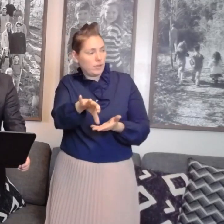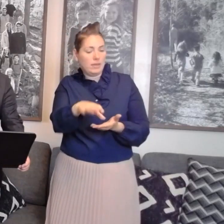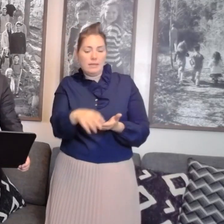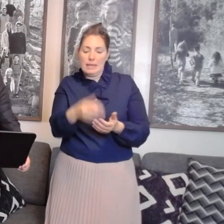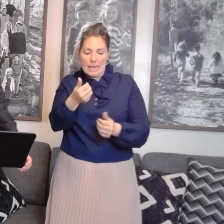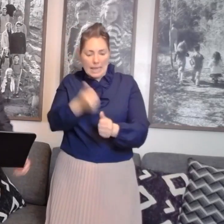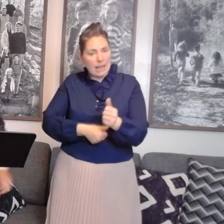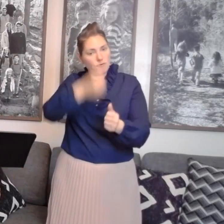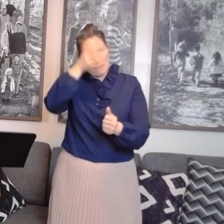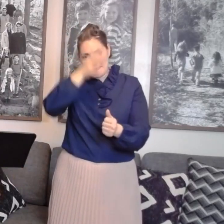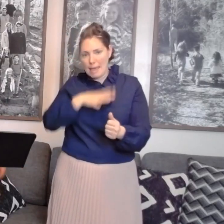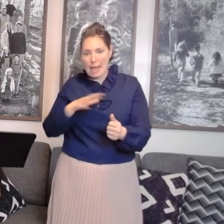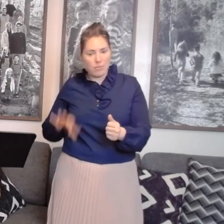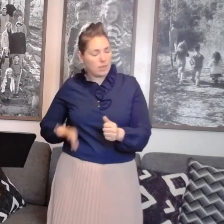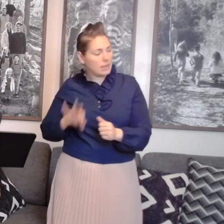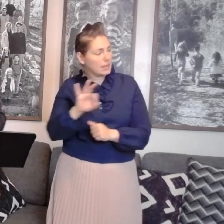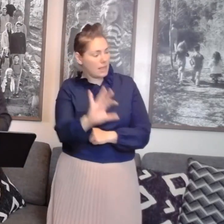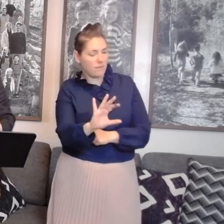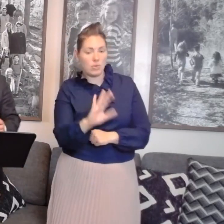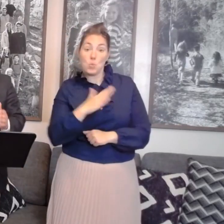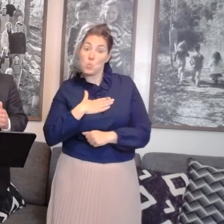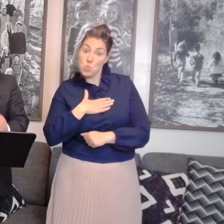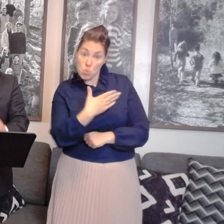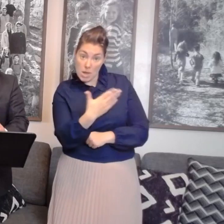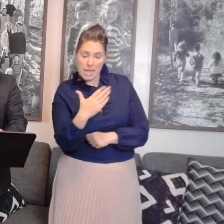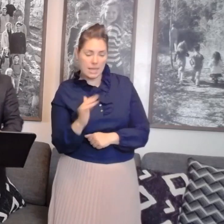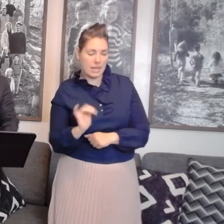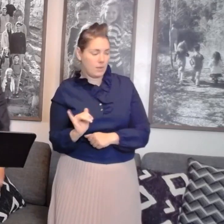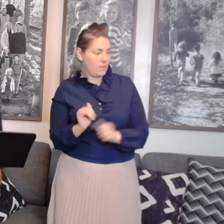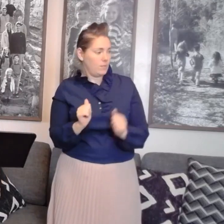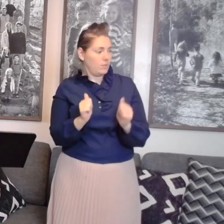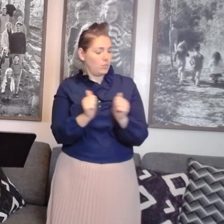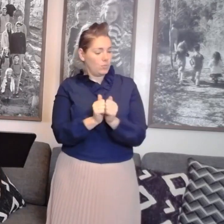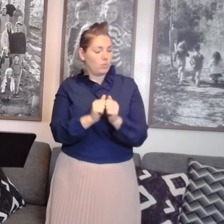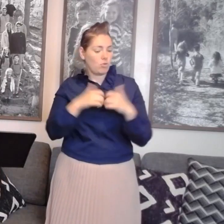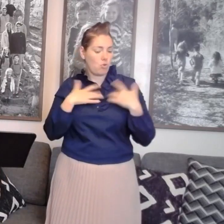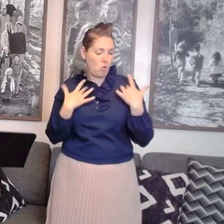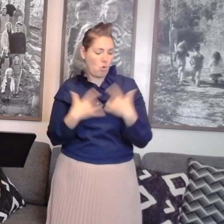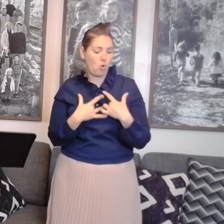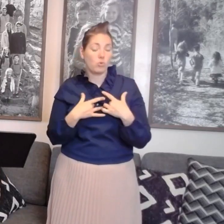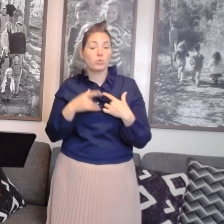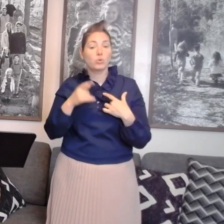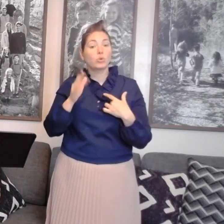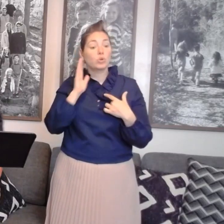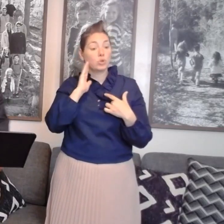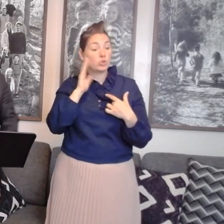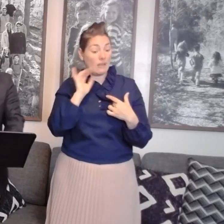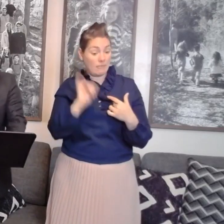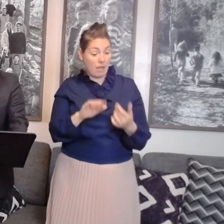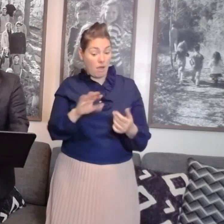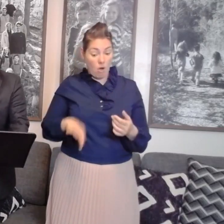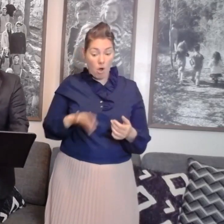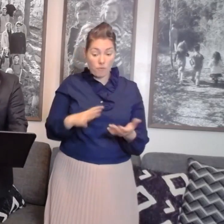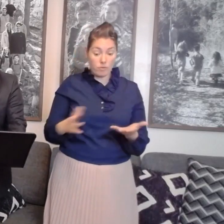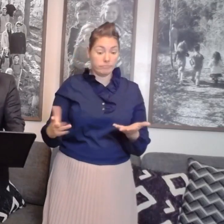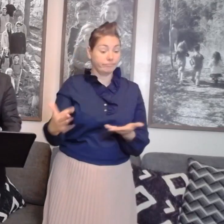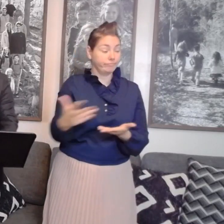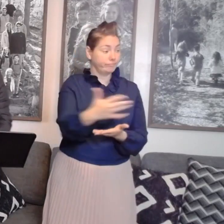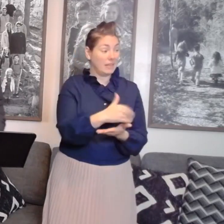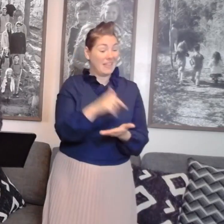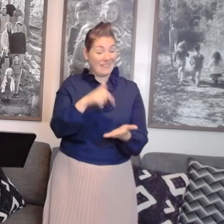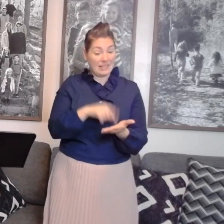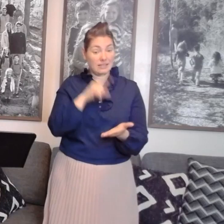every man that giveth it willingly with his heart. You shall take my offering. And this is the